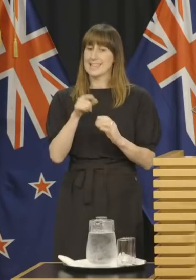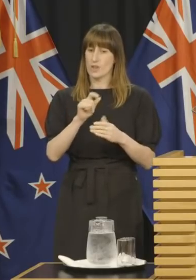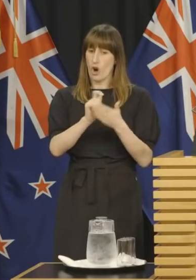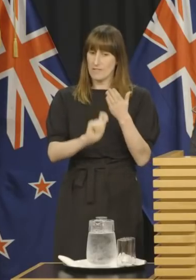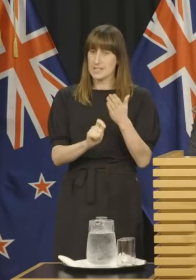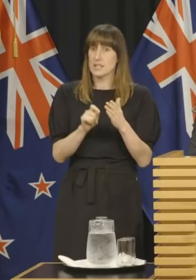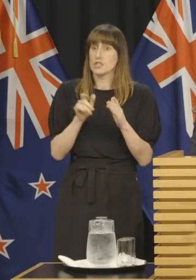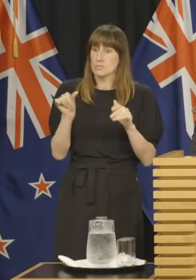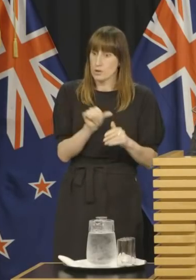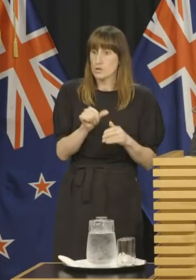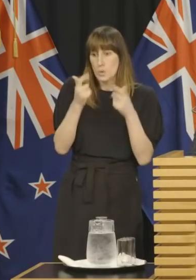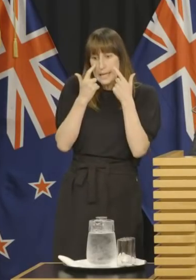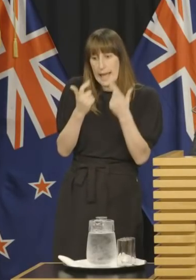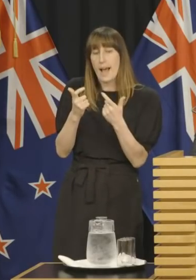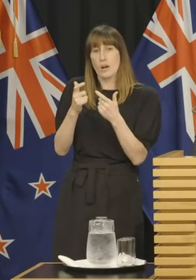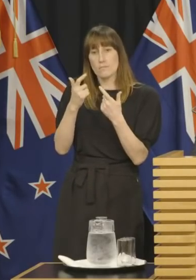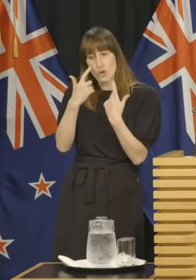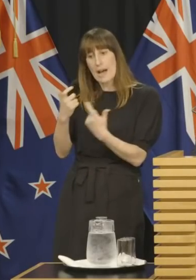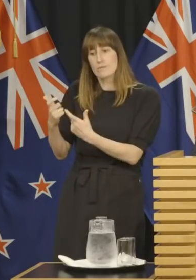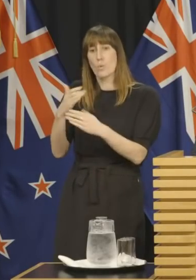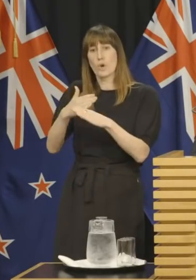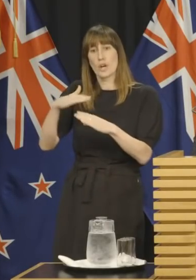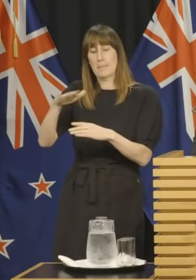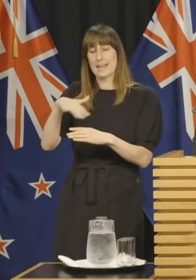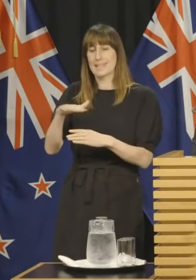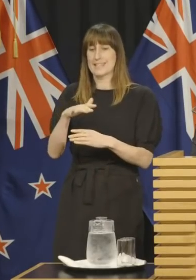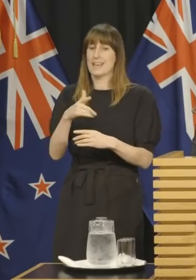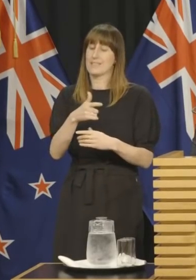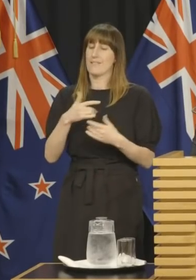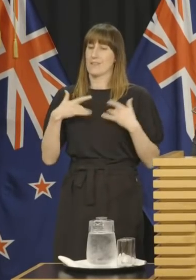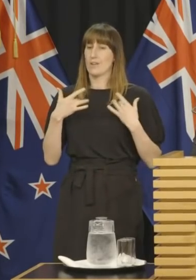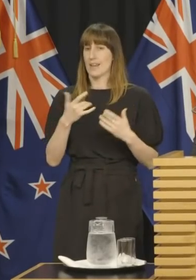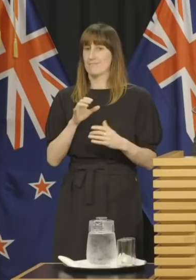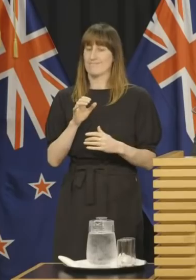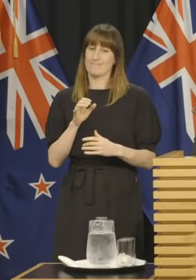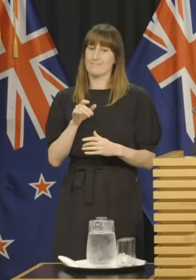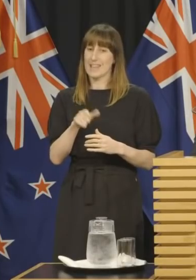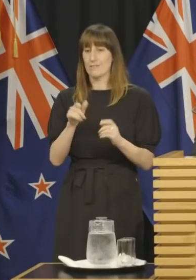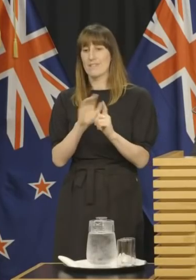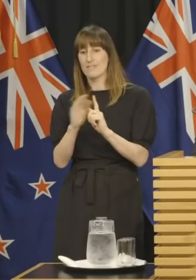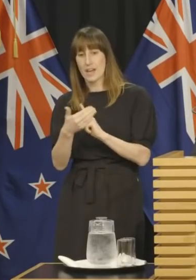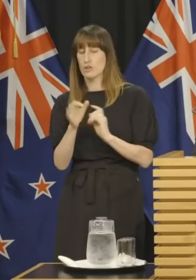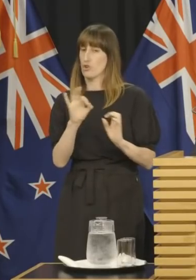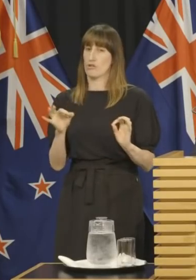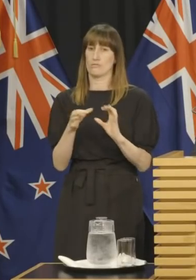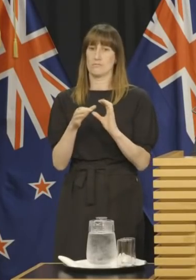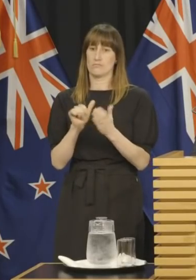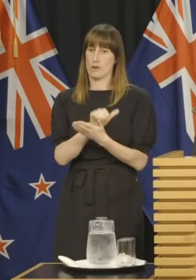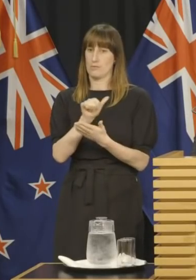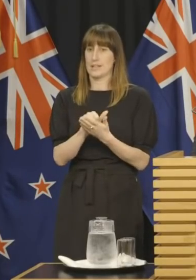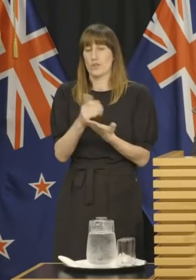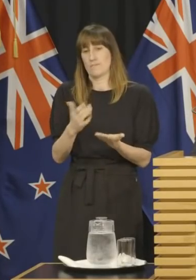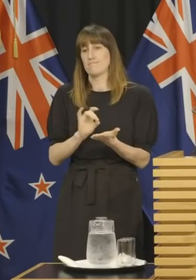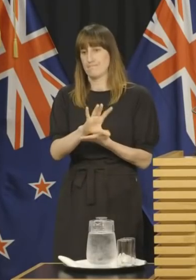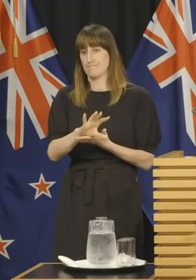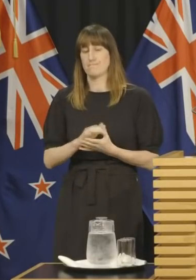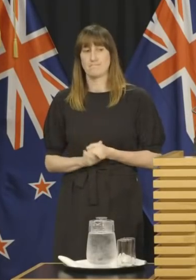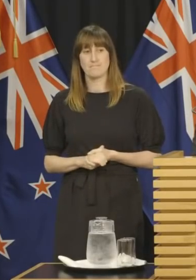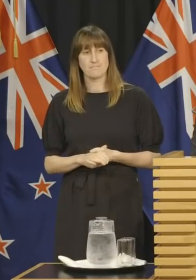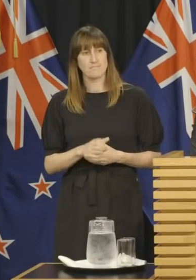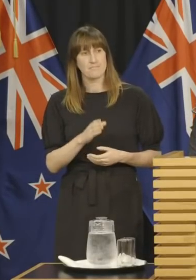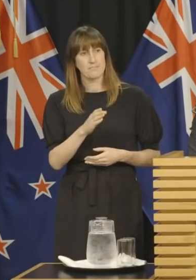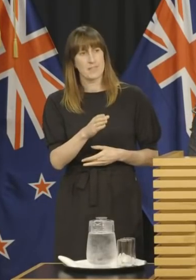Given the sustained nature of that behaviour, are you going to be giving any special direction to caucus or staff?